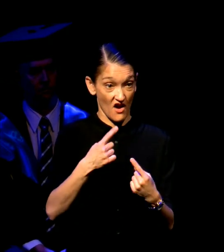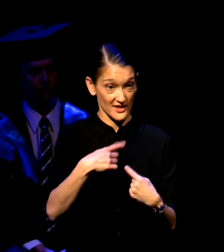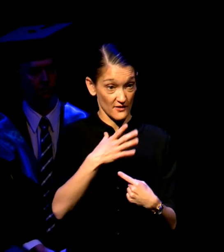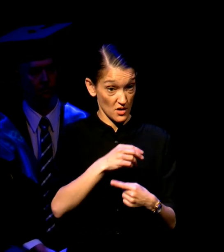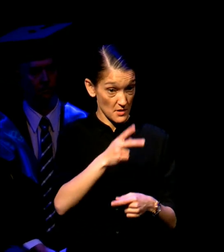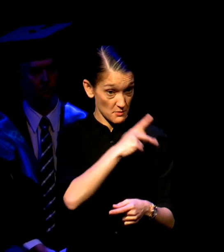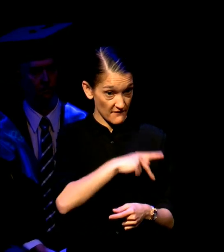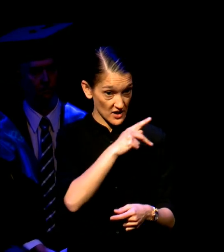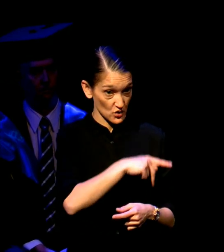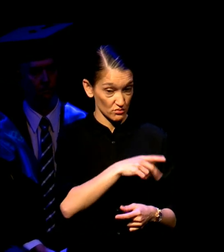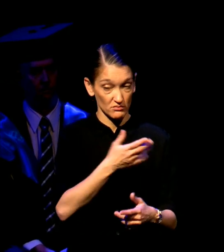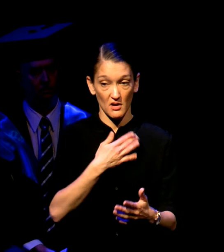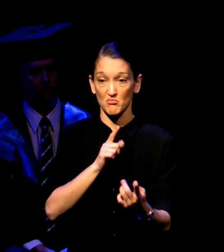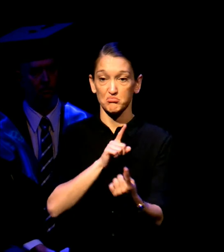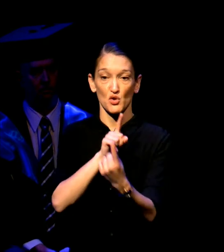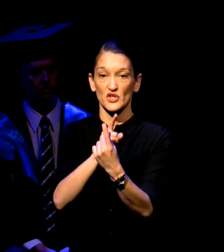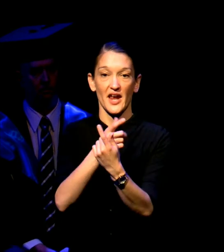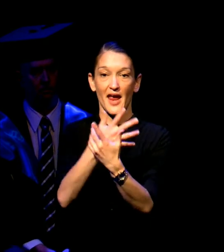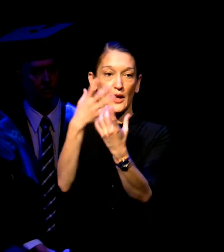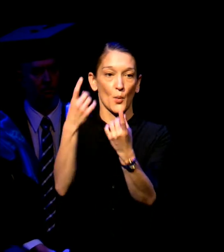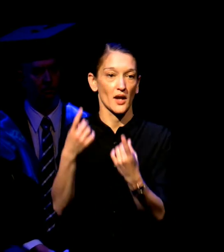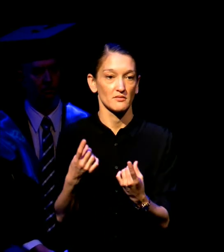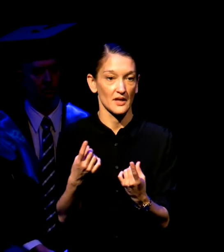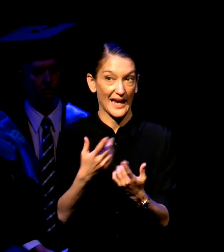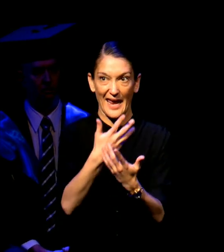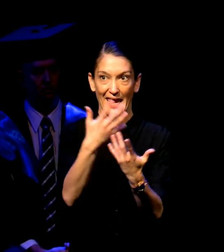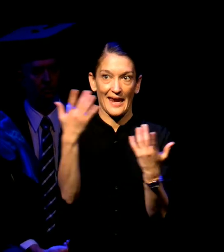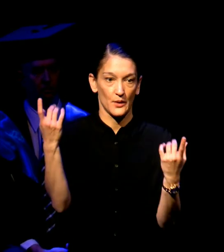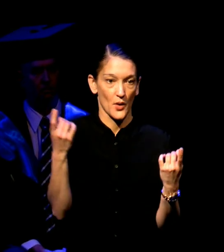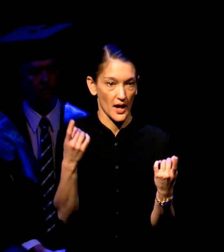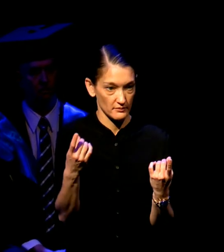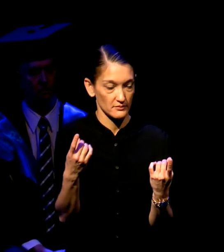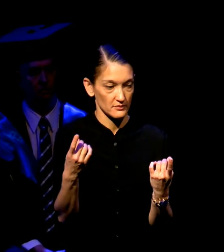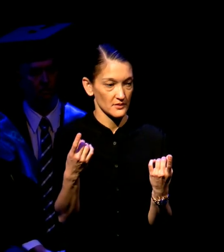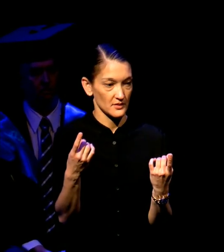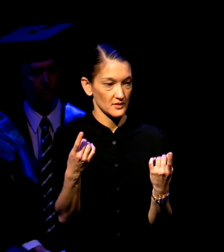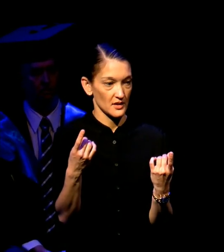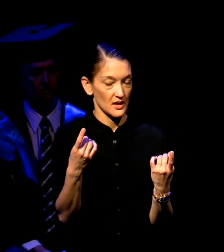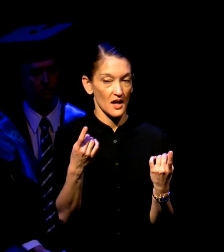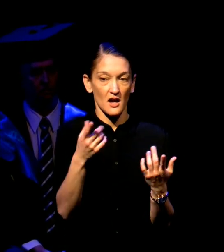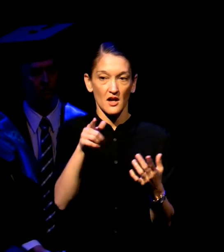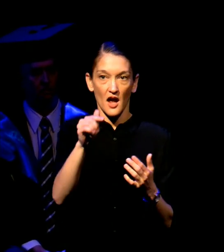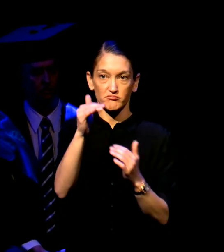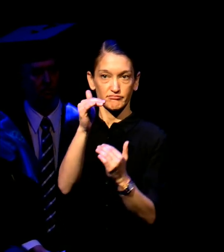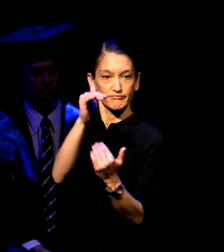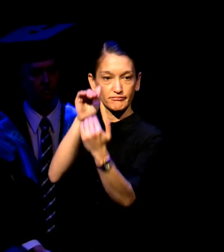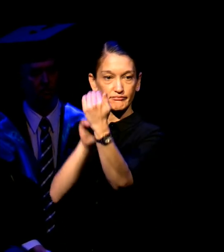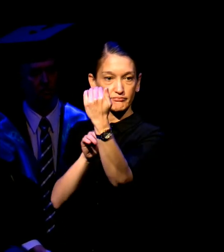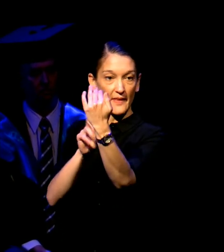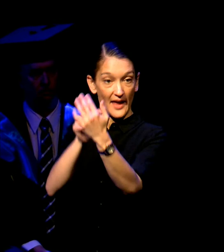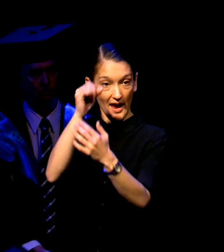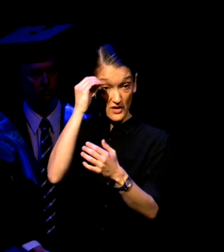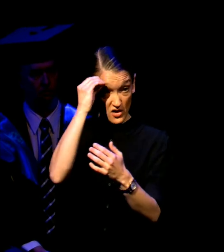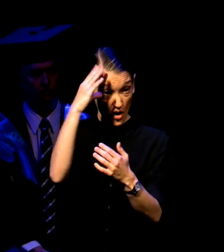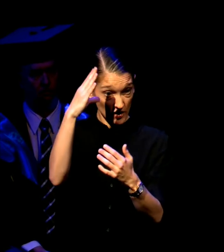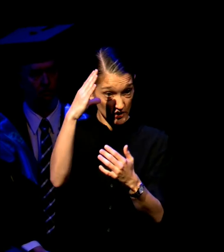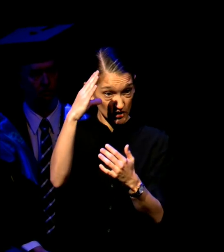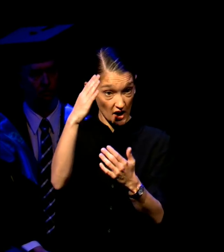you approach anyone, like absolutely anyone, in a power or a place of knowledge with respect,